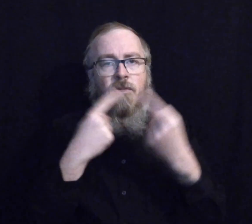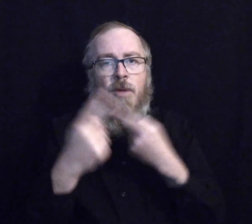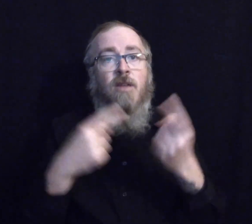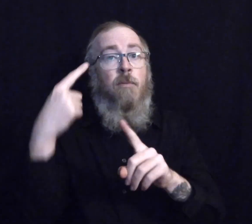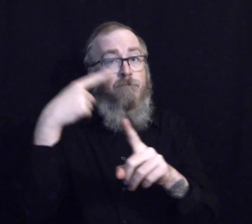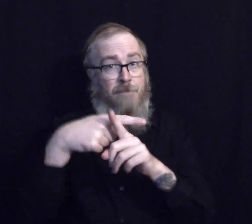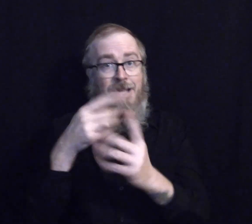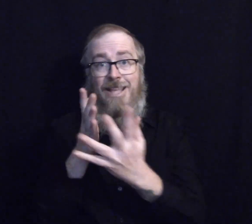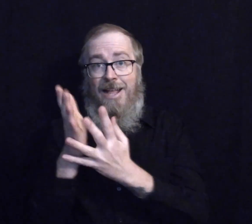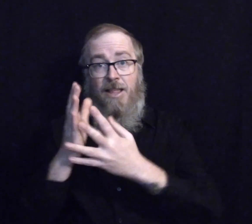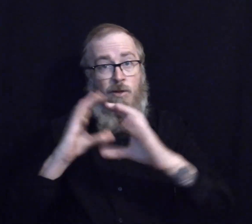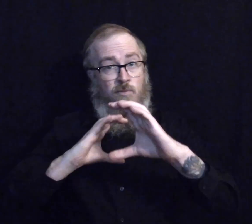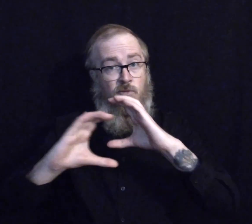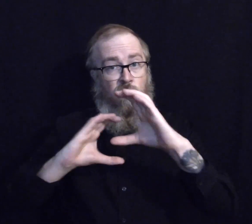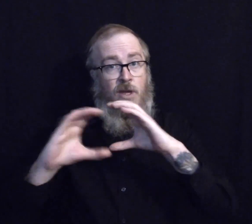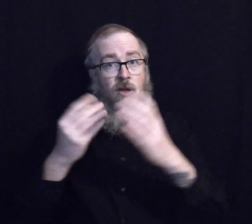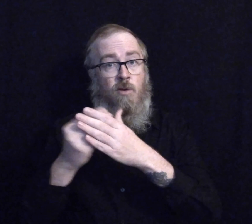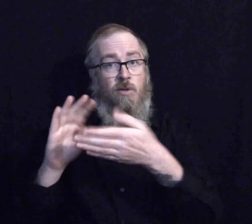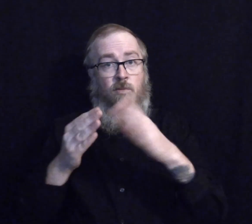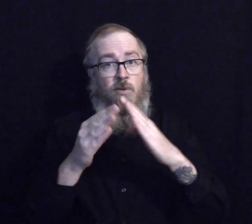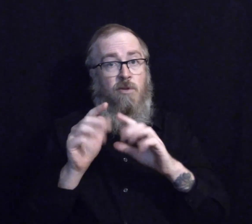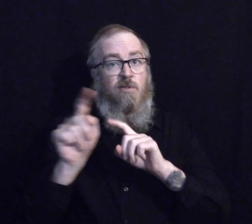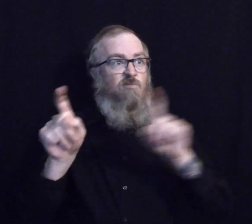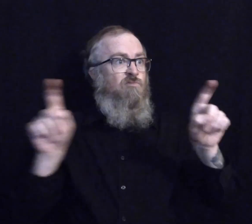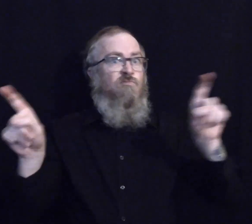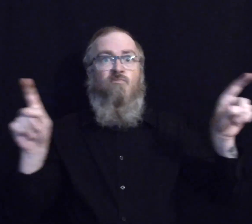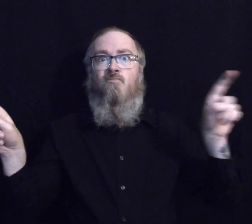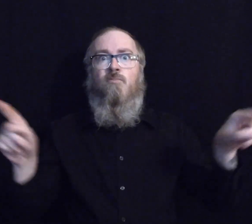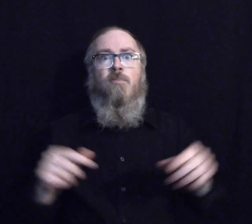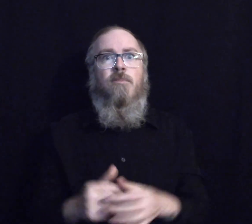information and communication with the wider community.